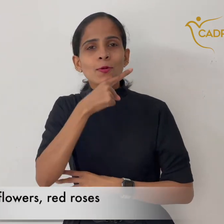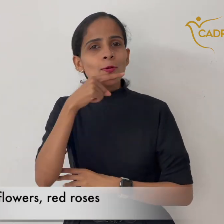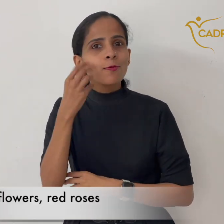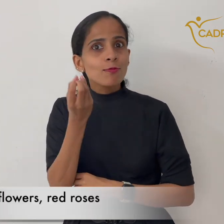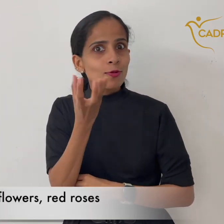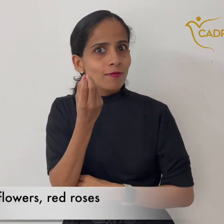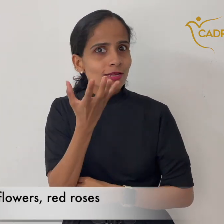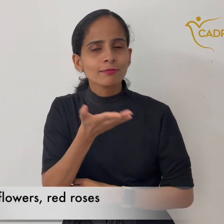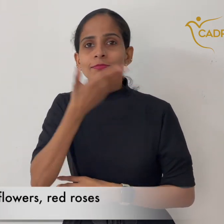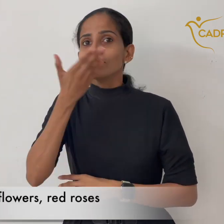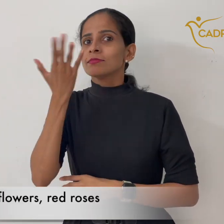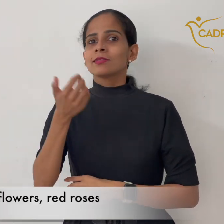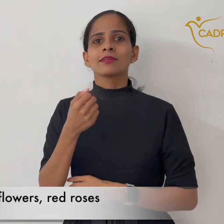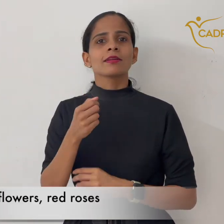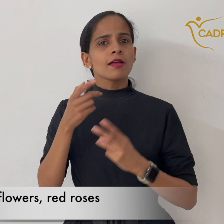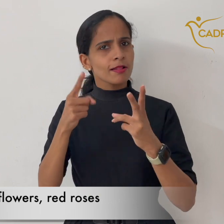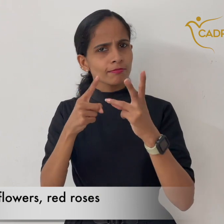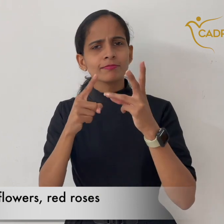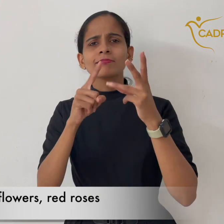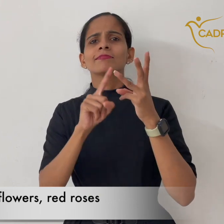flowers, red roses,